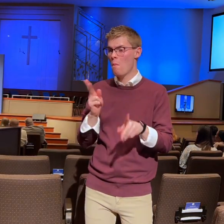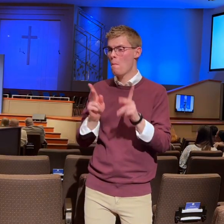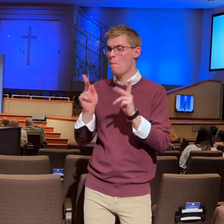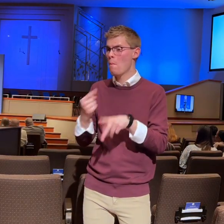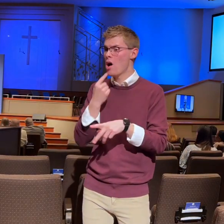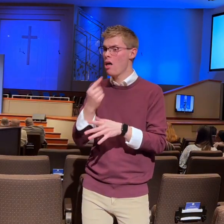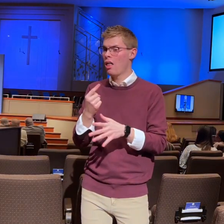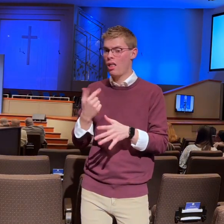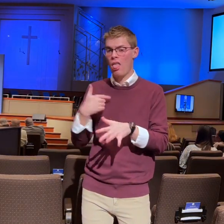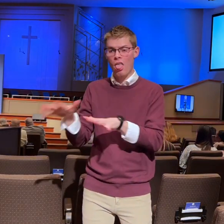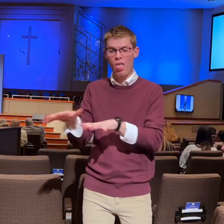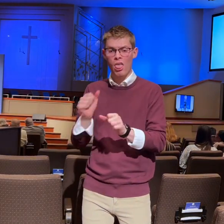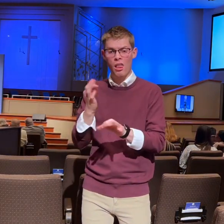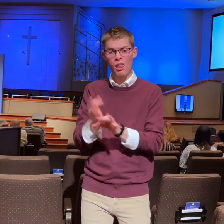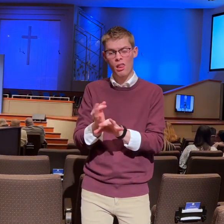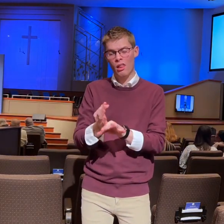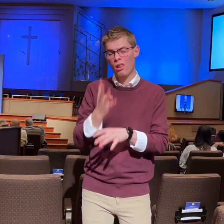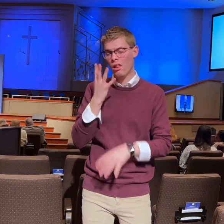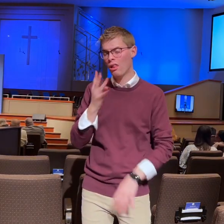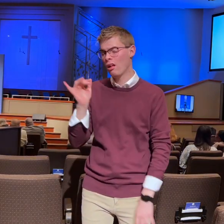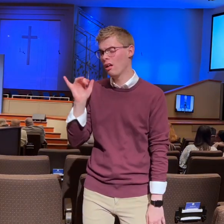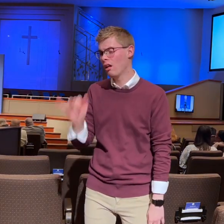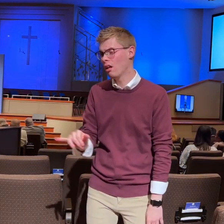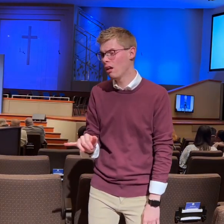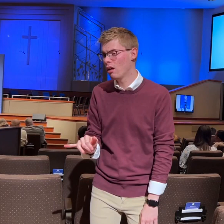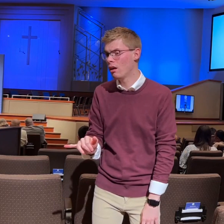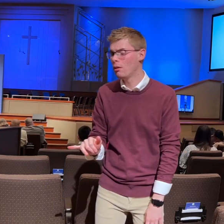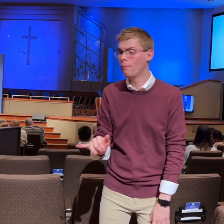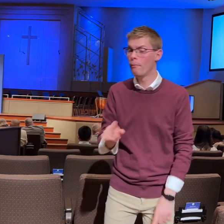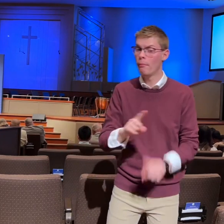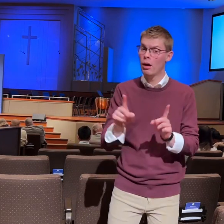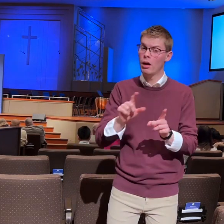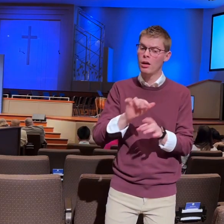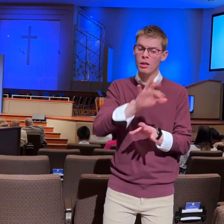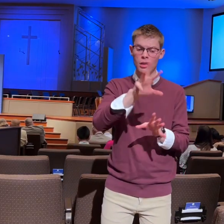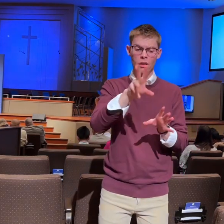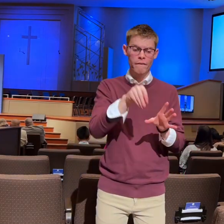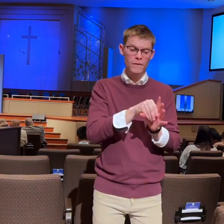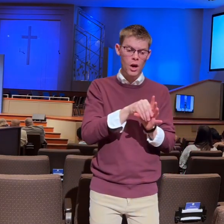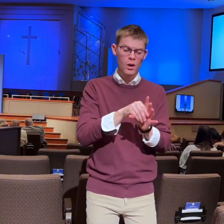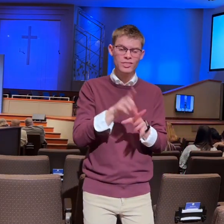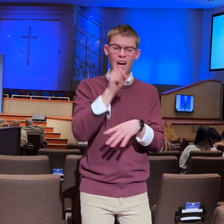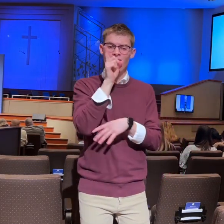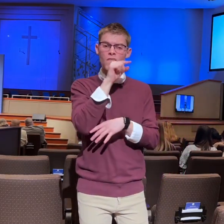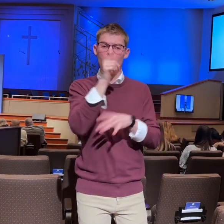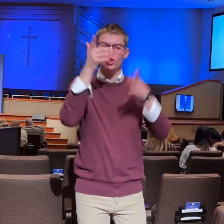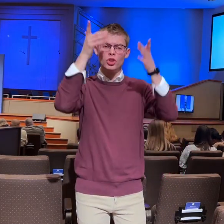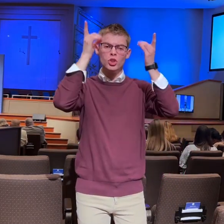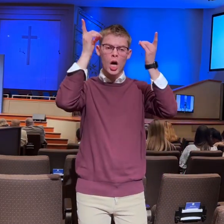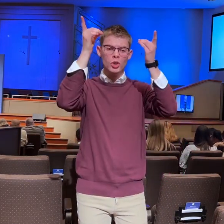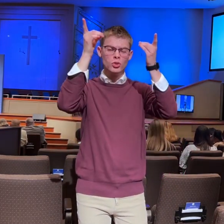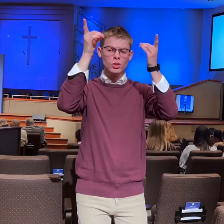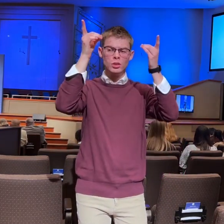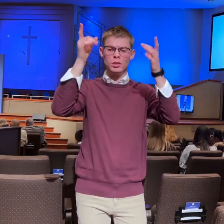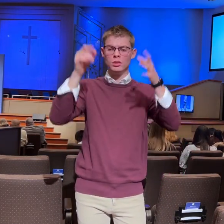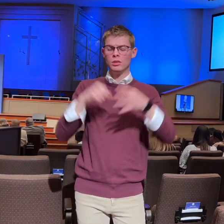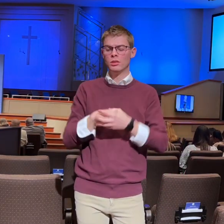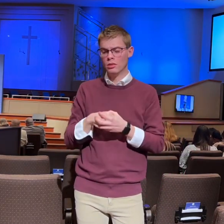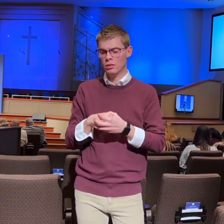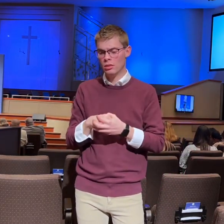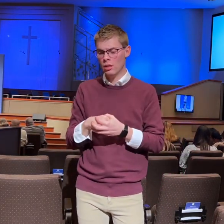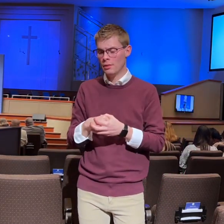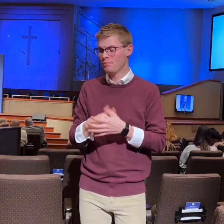a fatal departure. And secondly, it involves false doctrine. Now whether it's the doctrine of self, whether it's some other